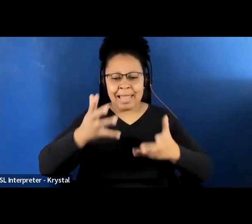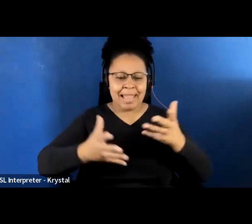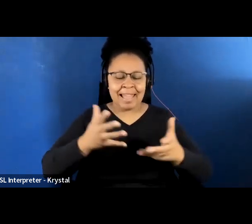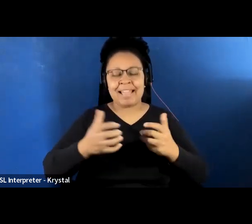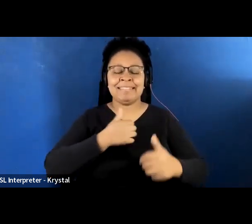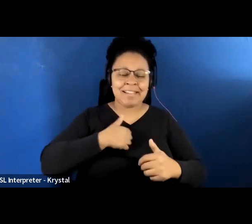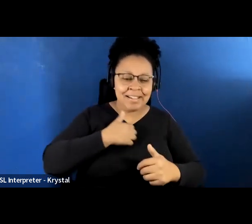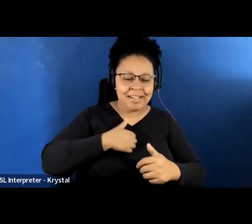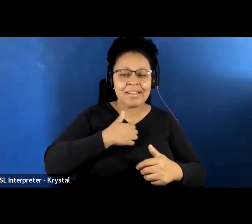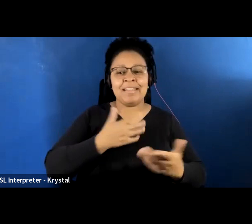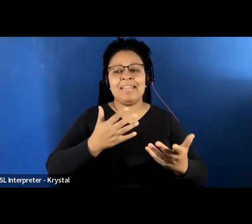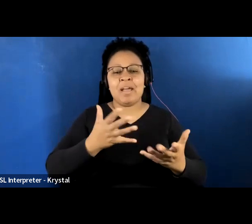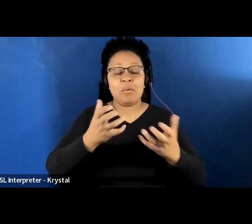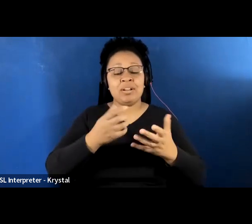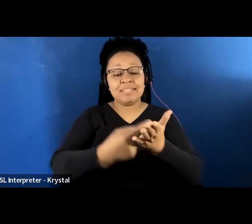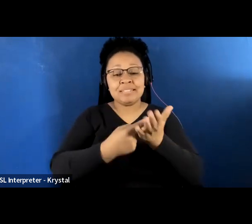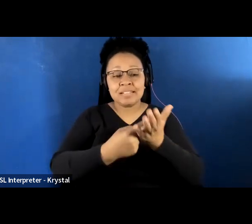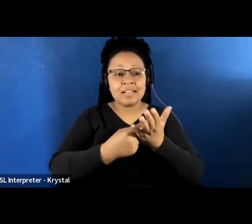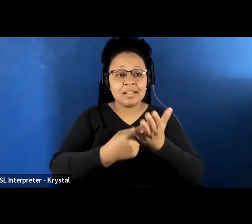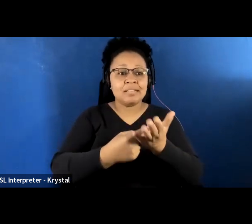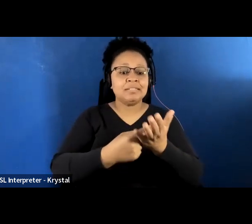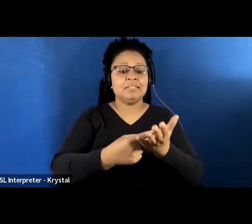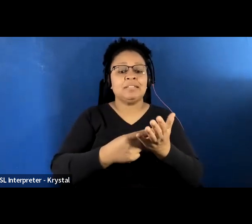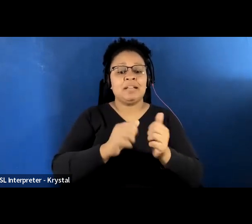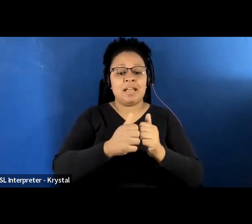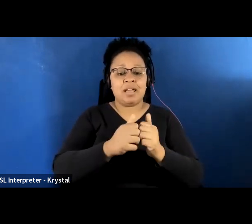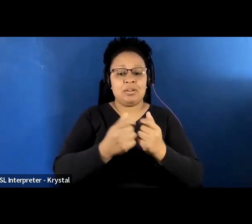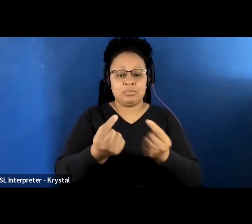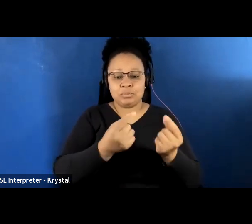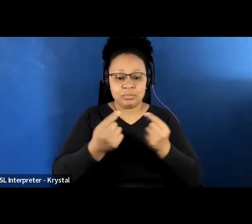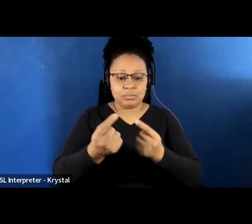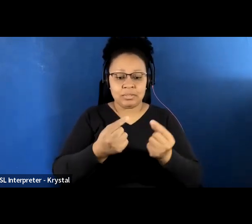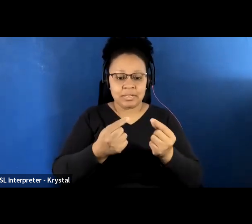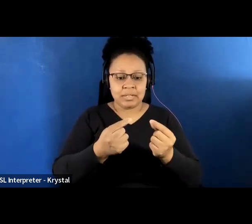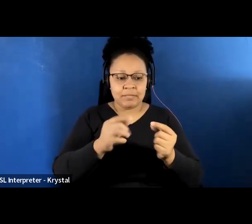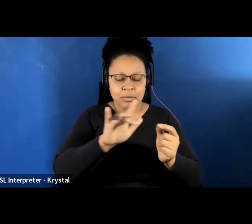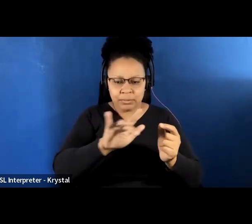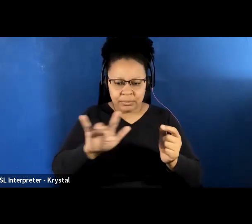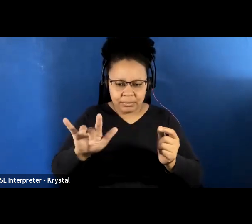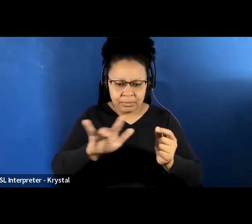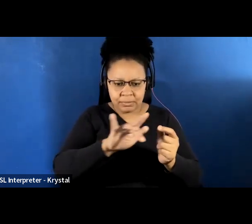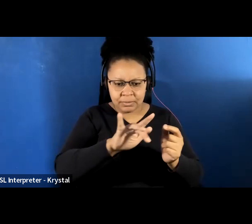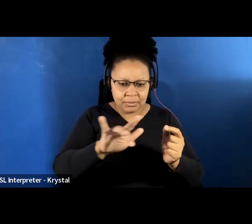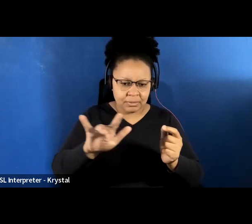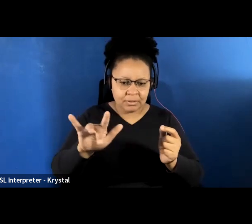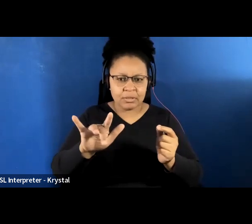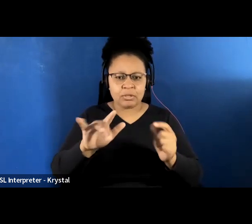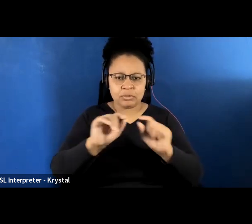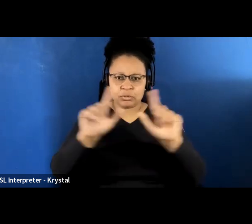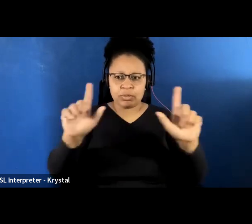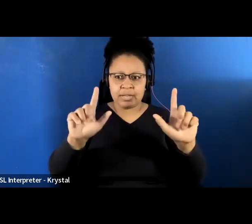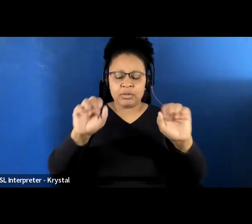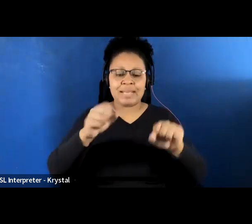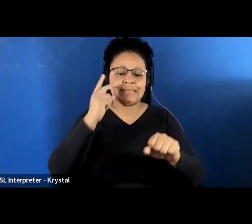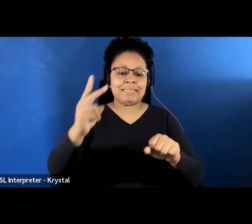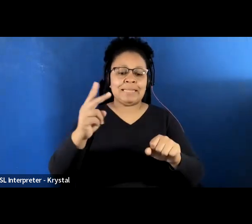First, when you scroll over the screen, a menu bar pops up. Depending on what device you are on, you can find that menu bar